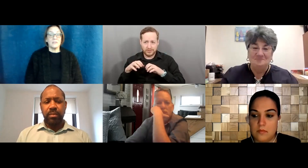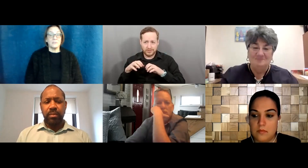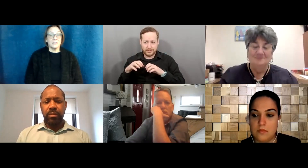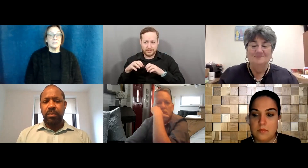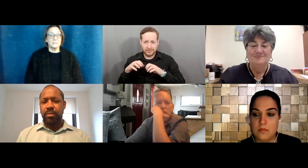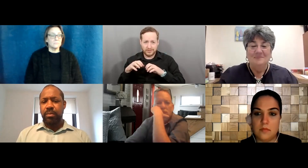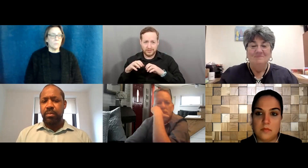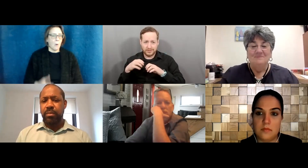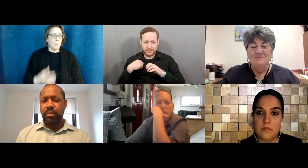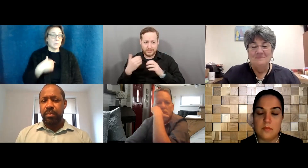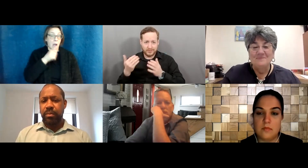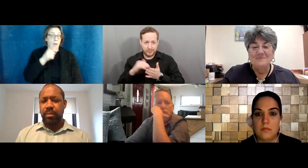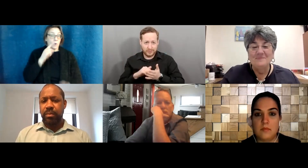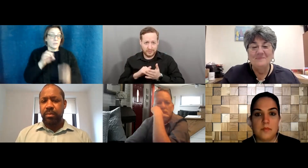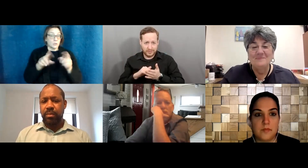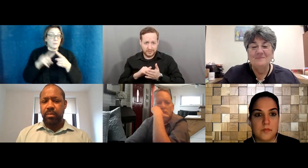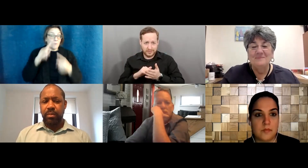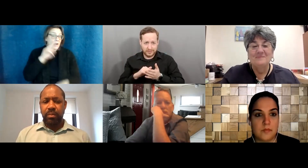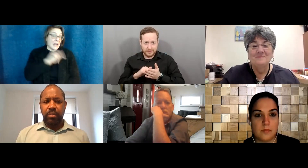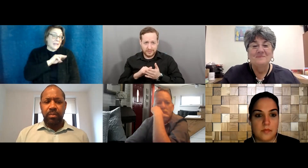Did I freeze?